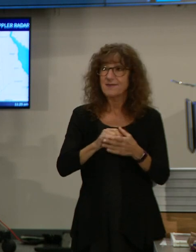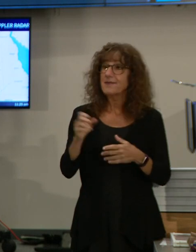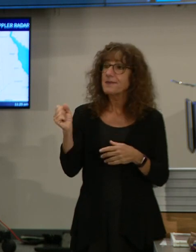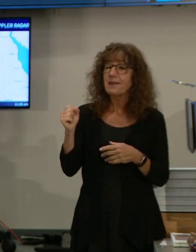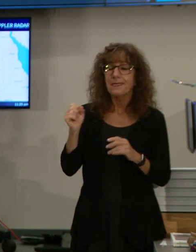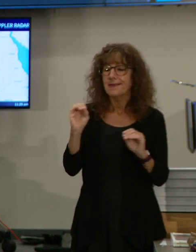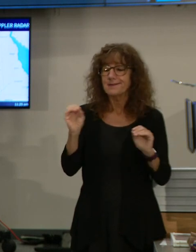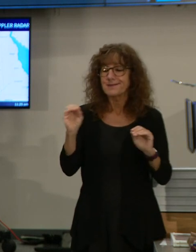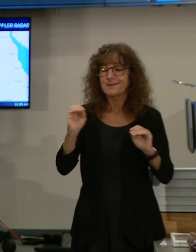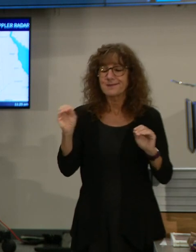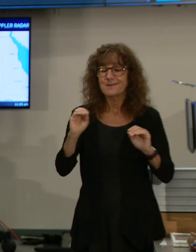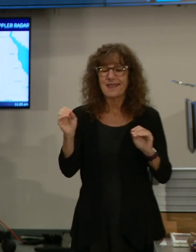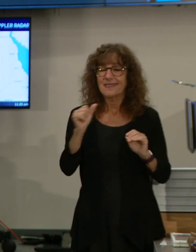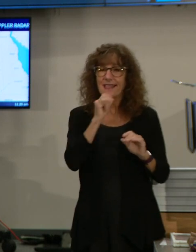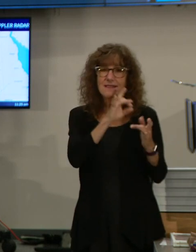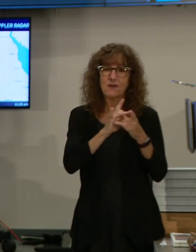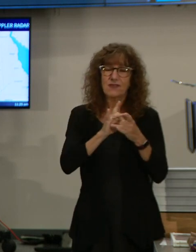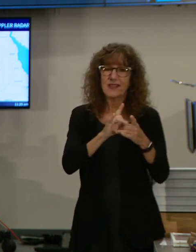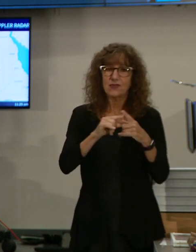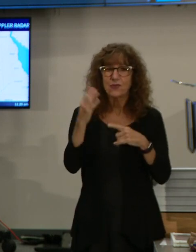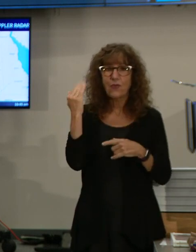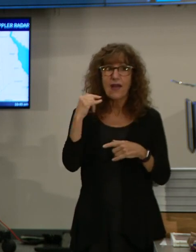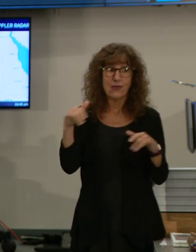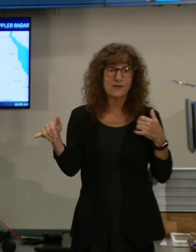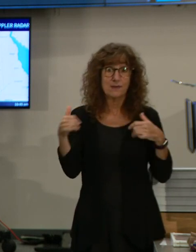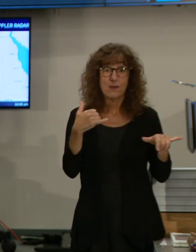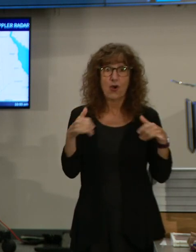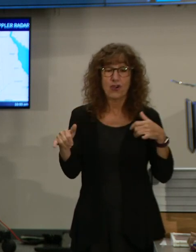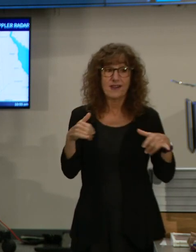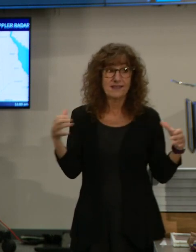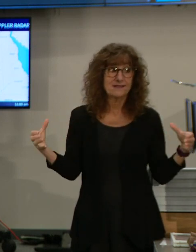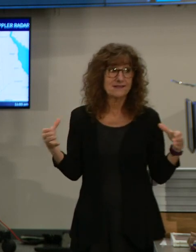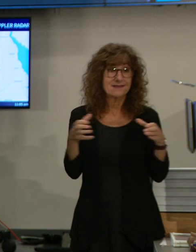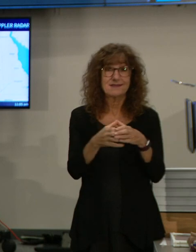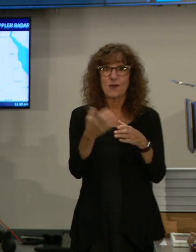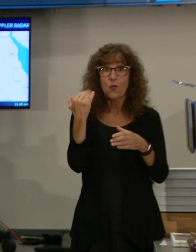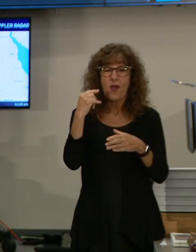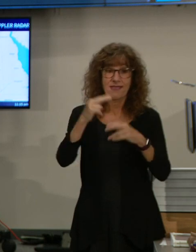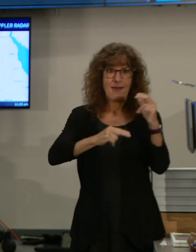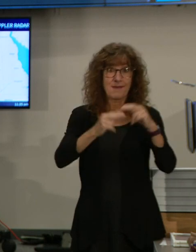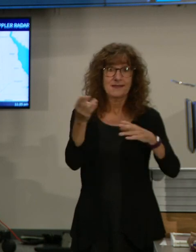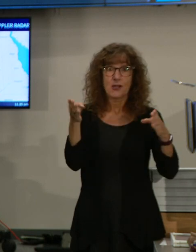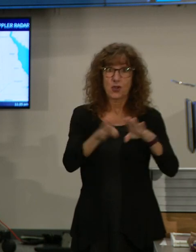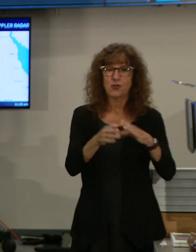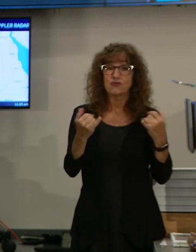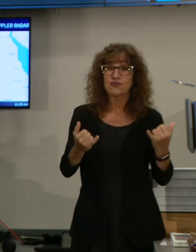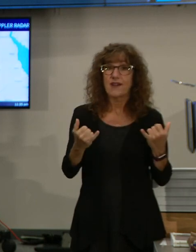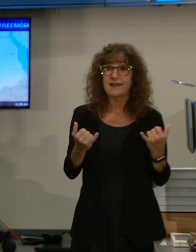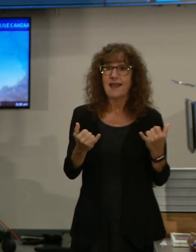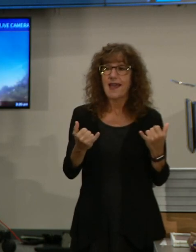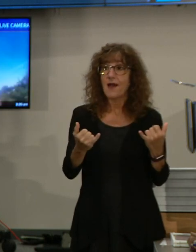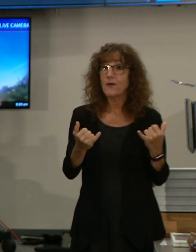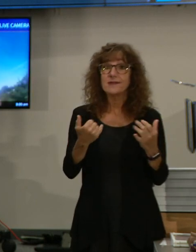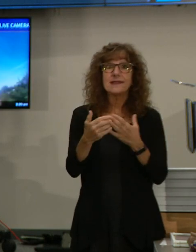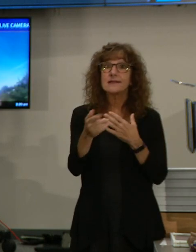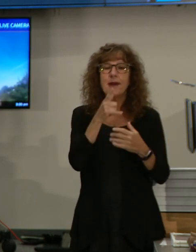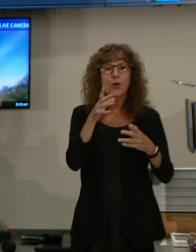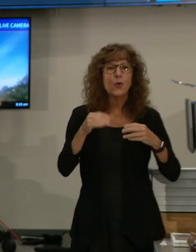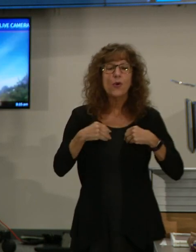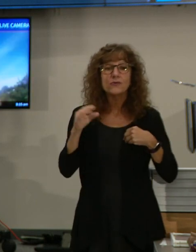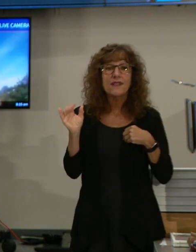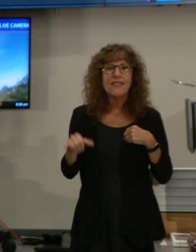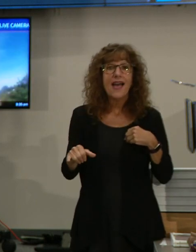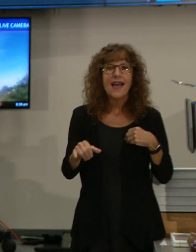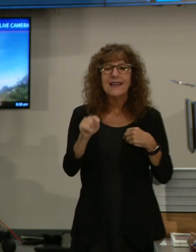no, that has nothing whatsoever to do with why those parties were convened, which is why that establishment is closed right now. It doesn't matter who owns it. If